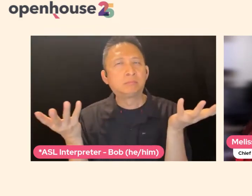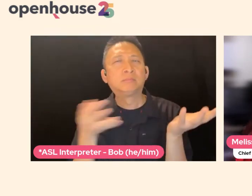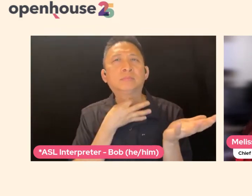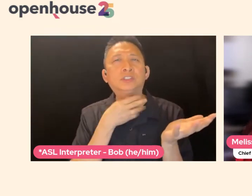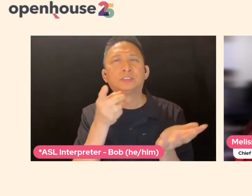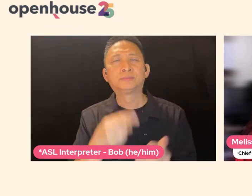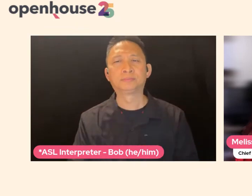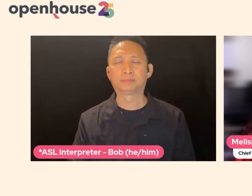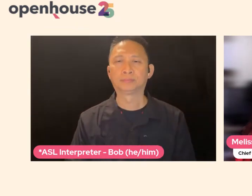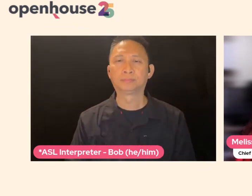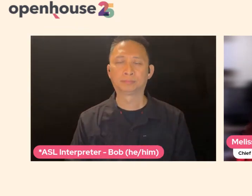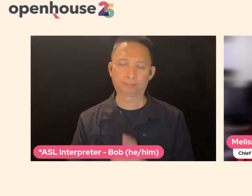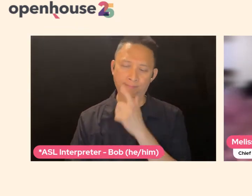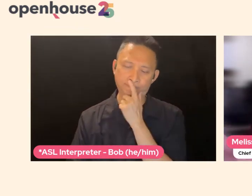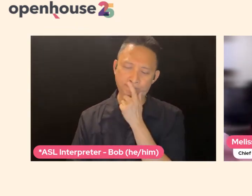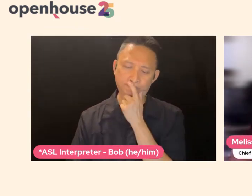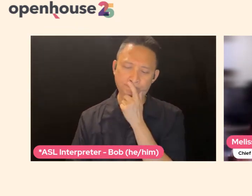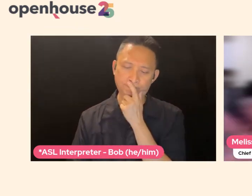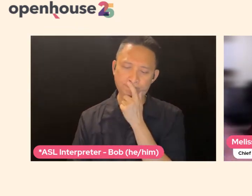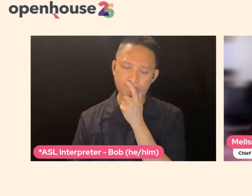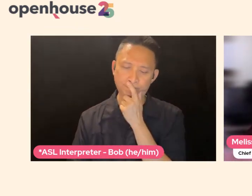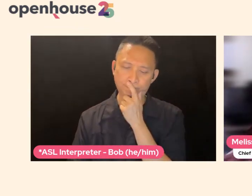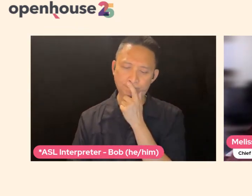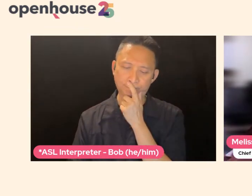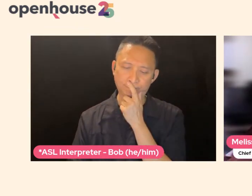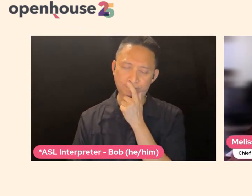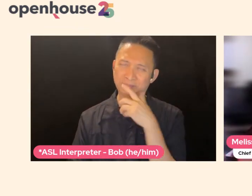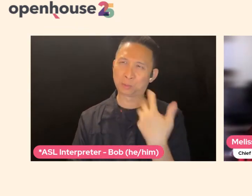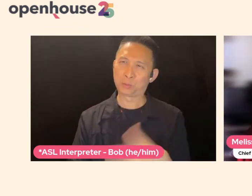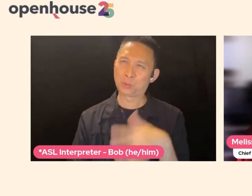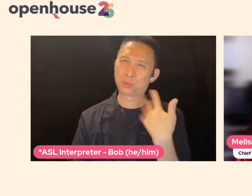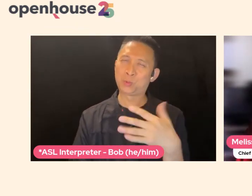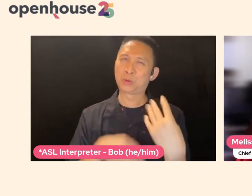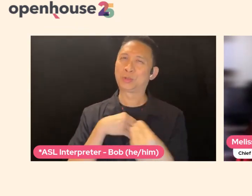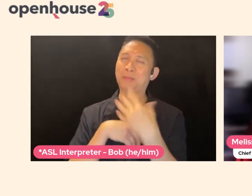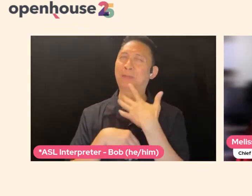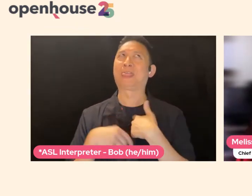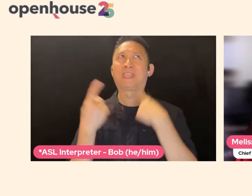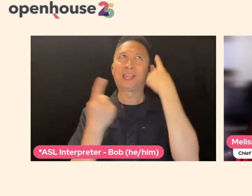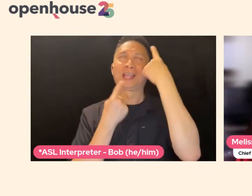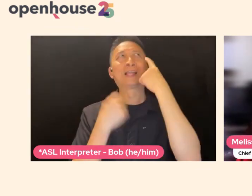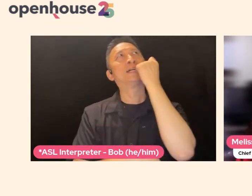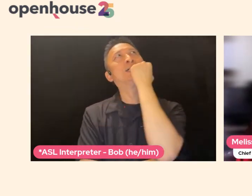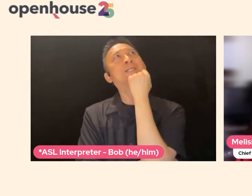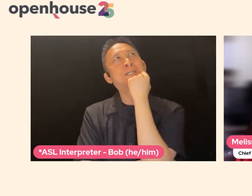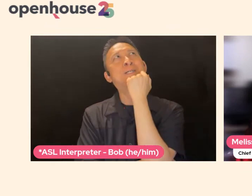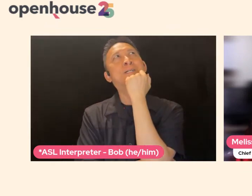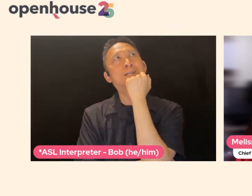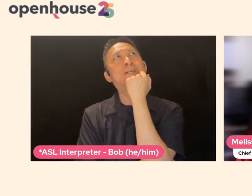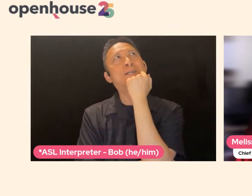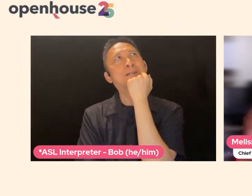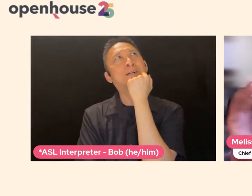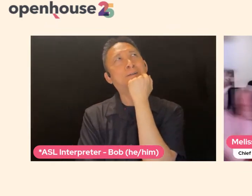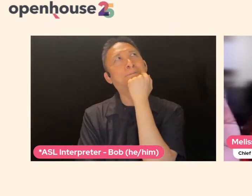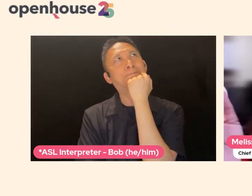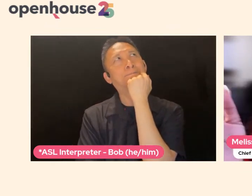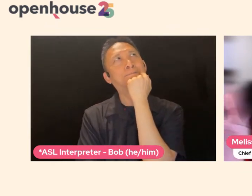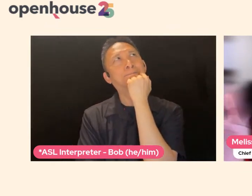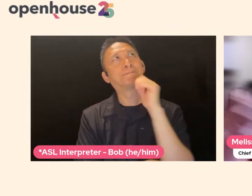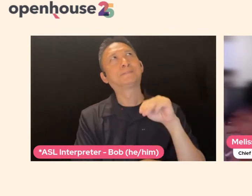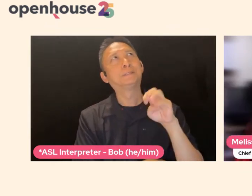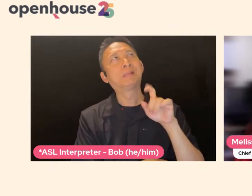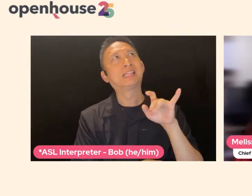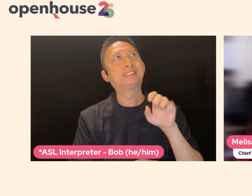Hmm. So you really just made me think on this one. Mm, um, so I would say